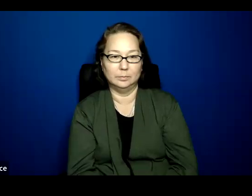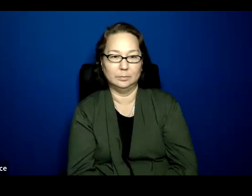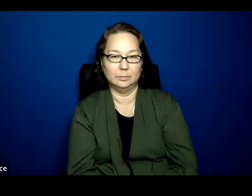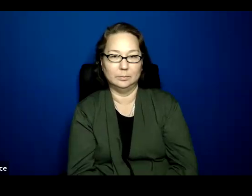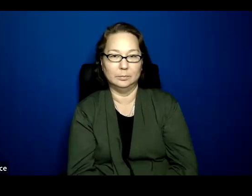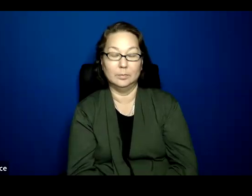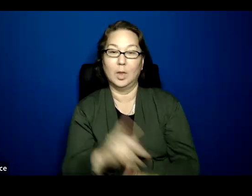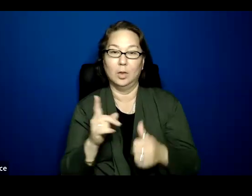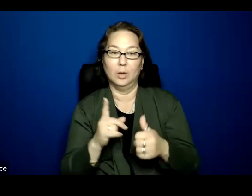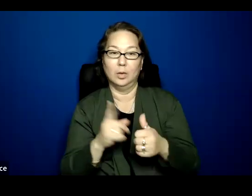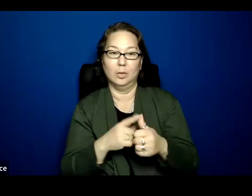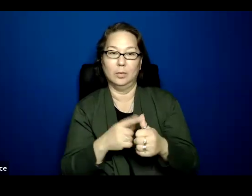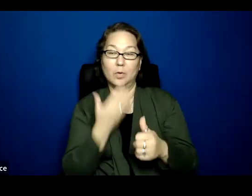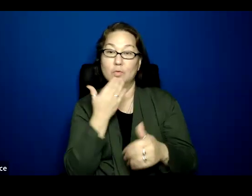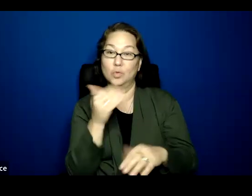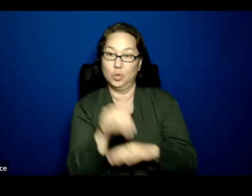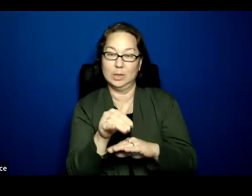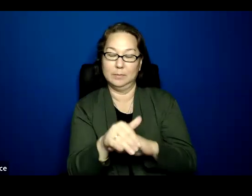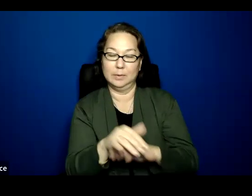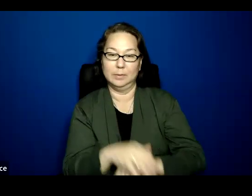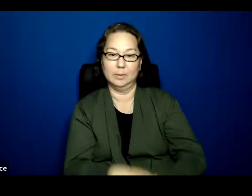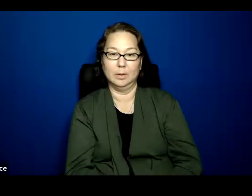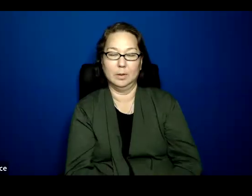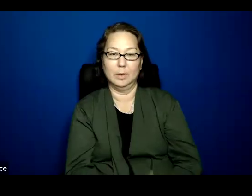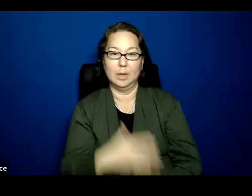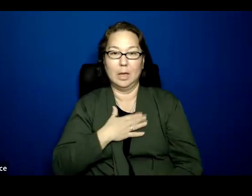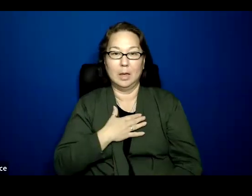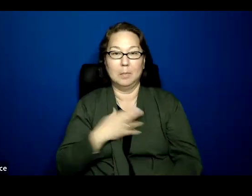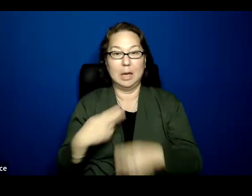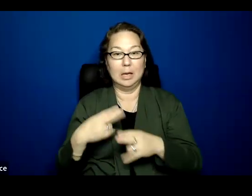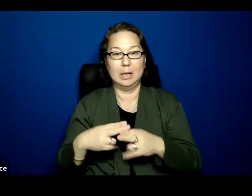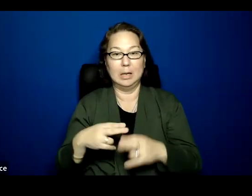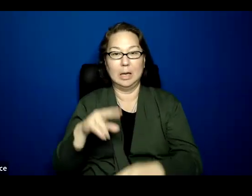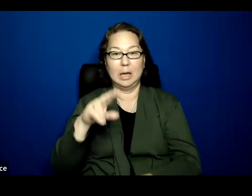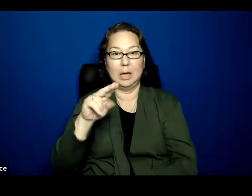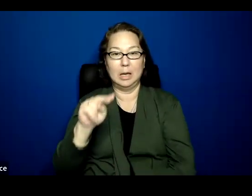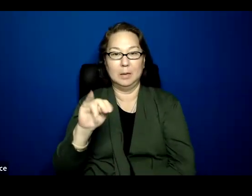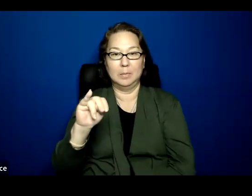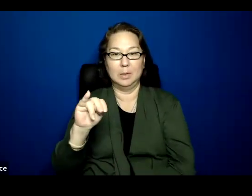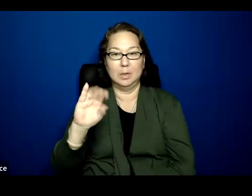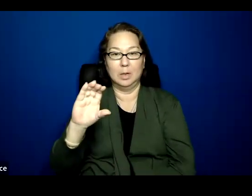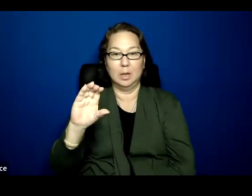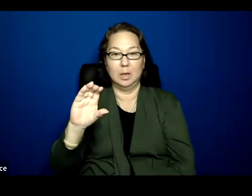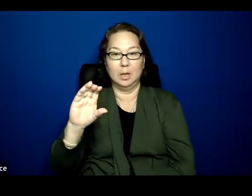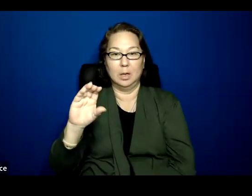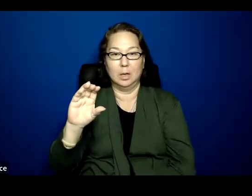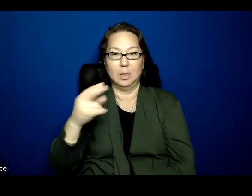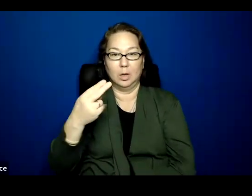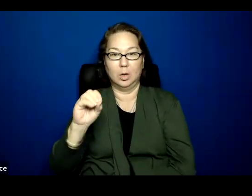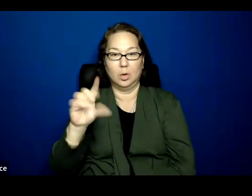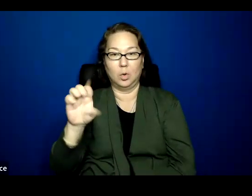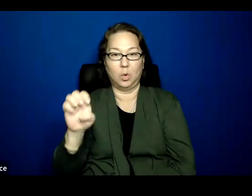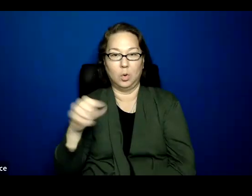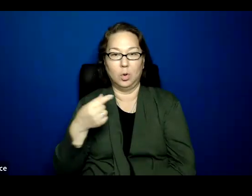First of all, good evening. My name is Nicole Gonzalez. I am a mother